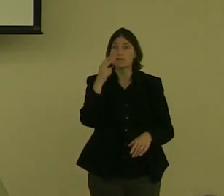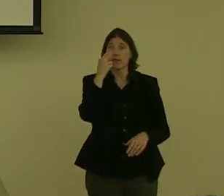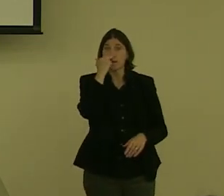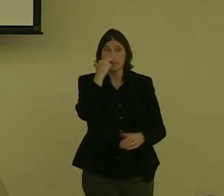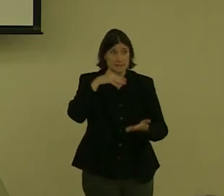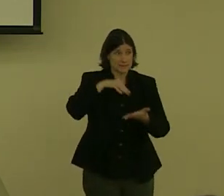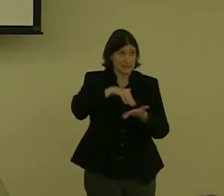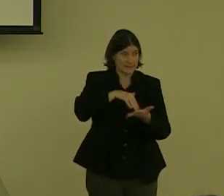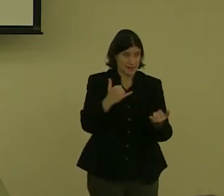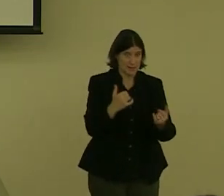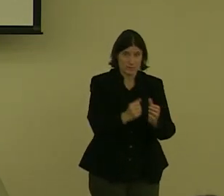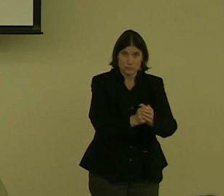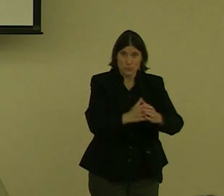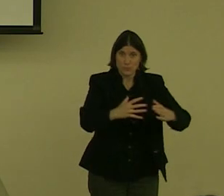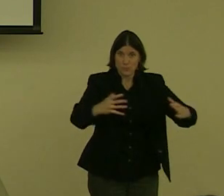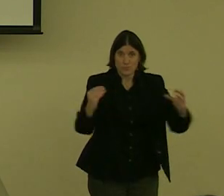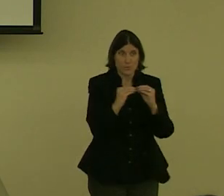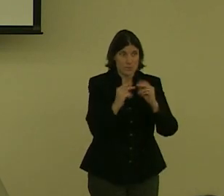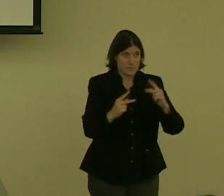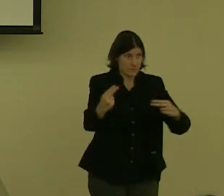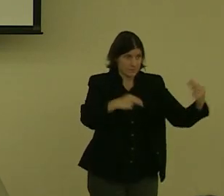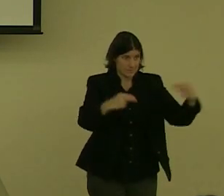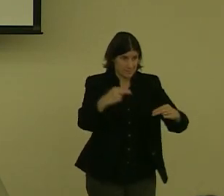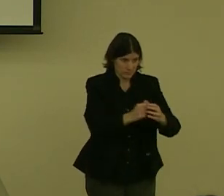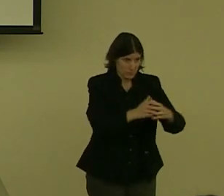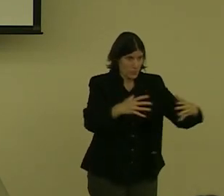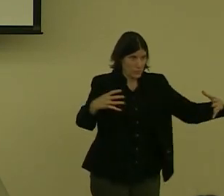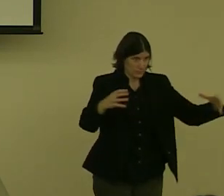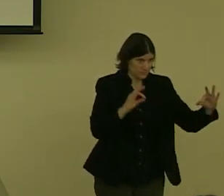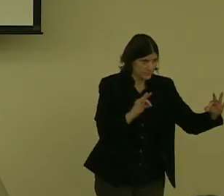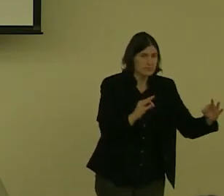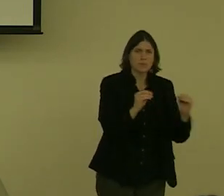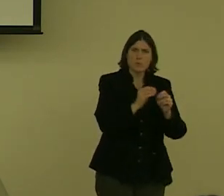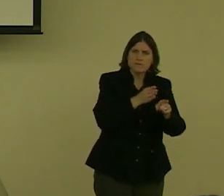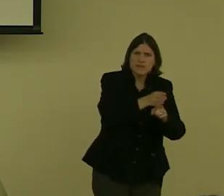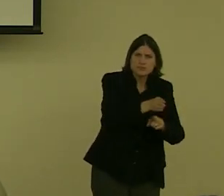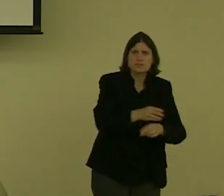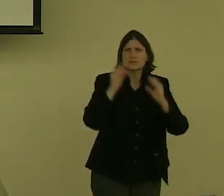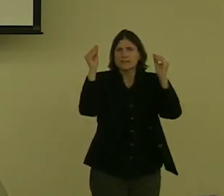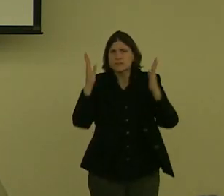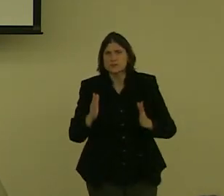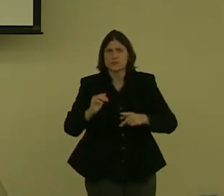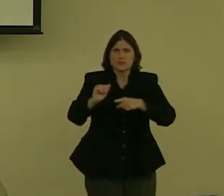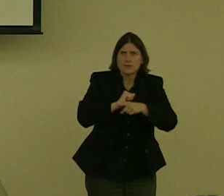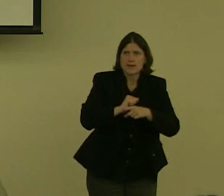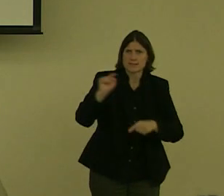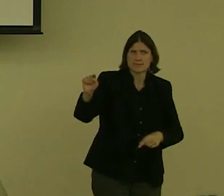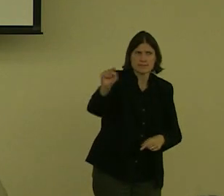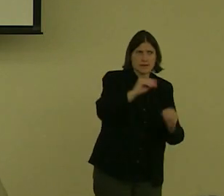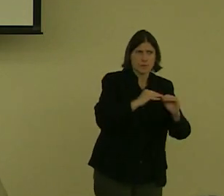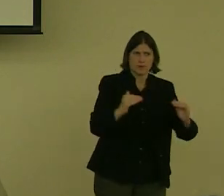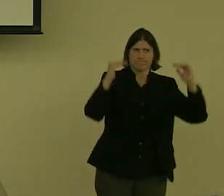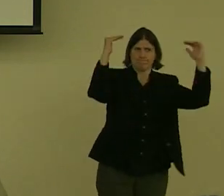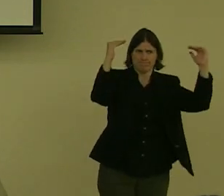institutionalized, I guess I'm curious about like what you see as the pluses and minuses of that happening. Like, where